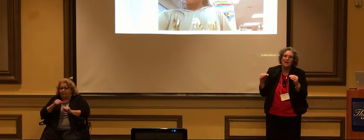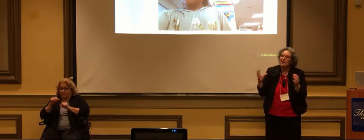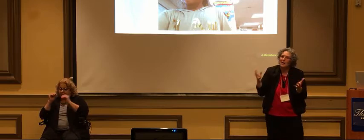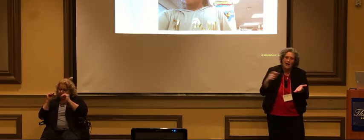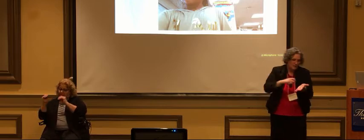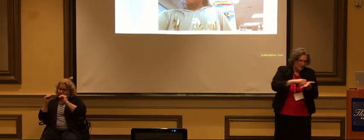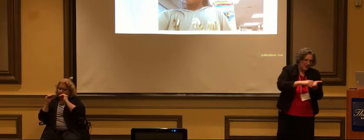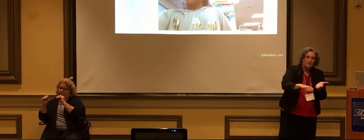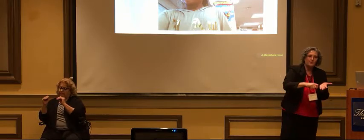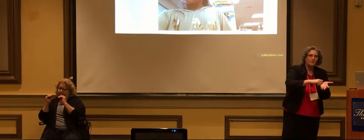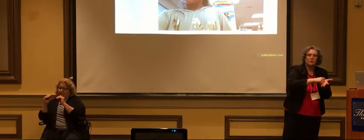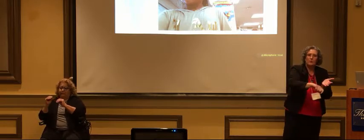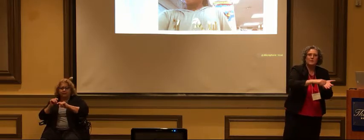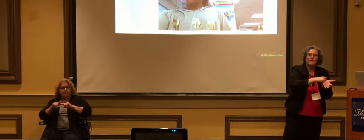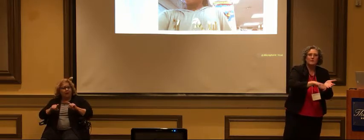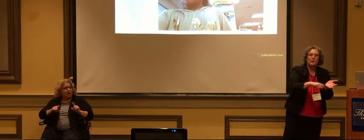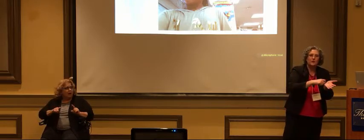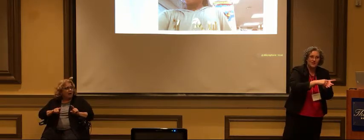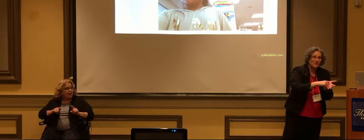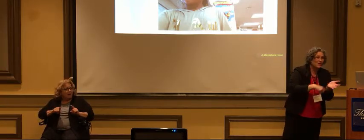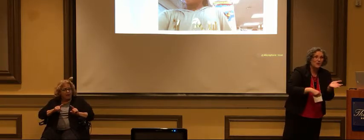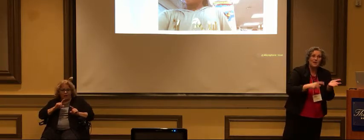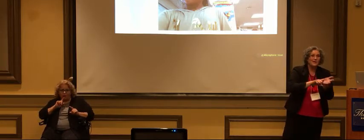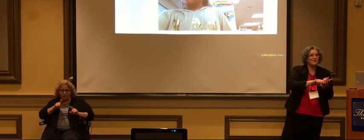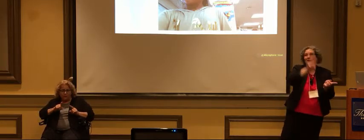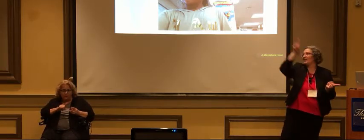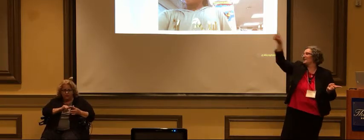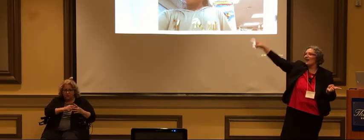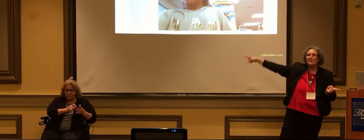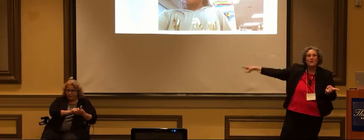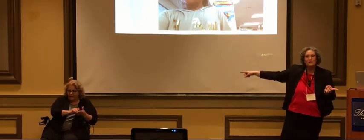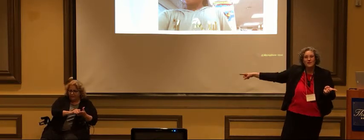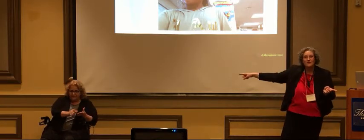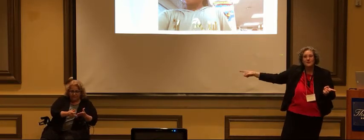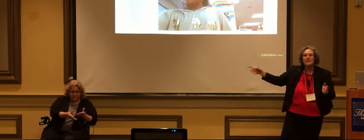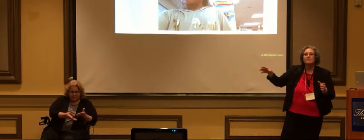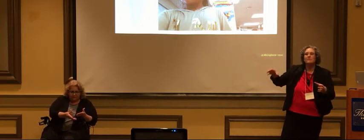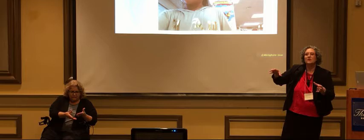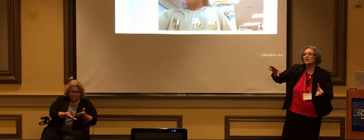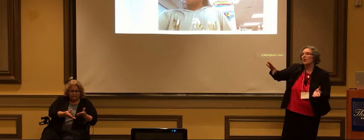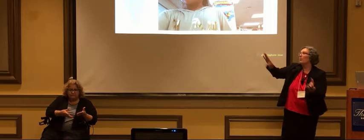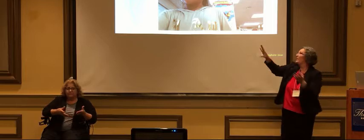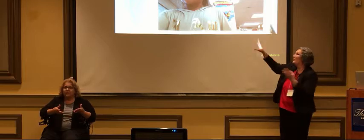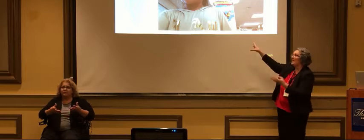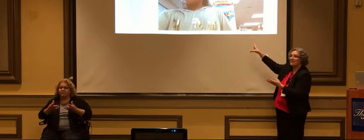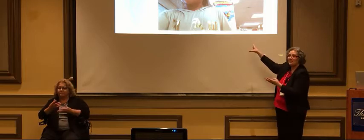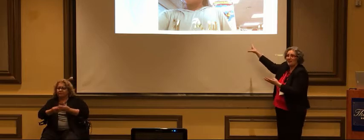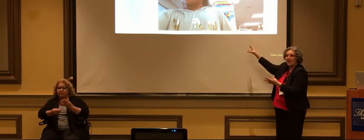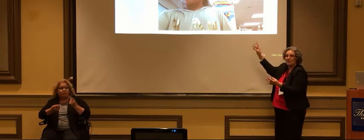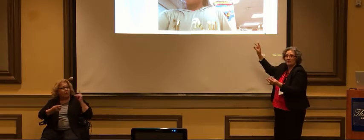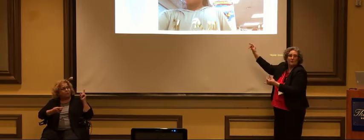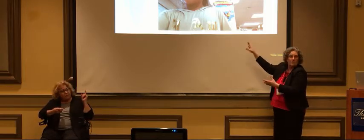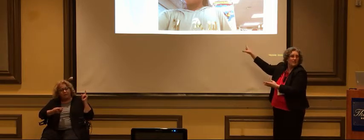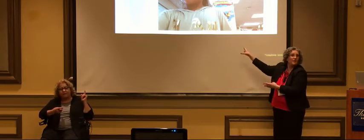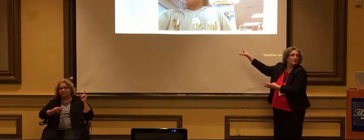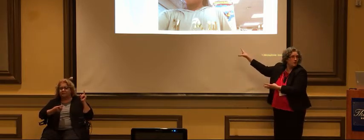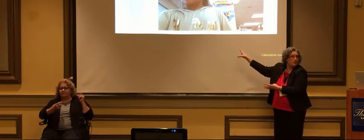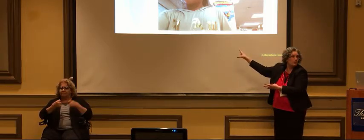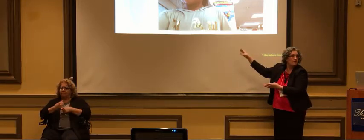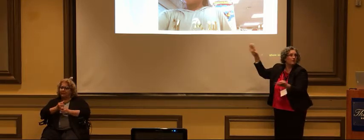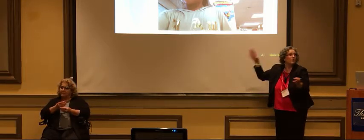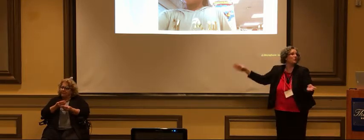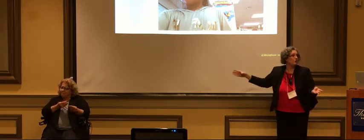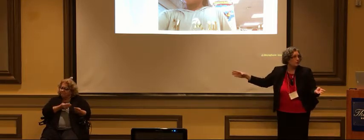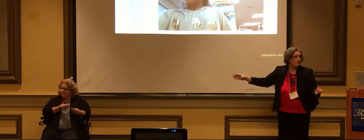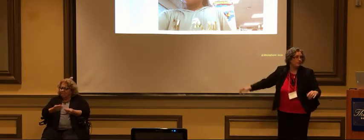all day, and when it comes, the rubber meets the road and the kid starts writing, it's out in left field. So, but this kind of makes it